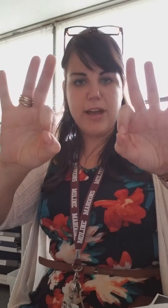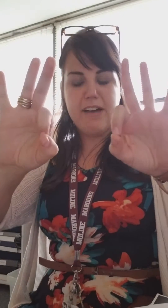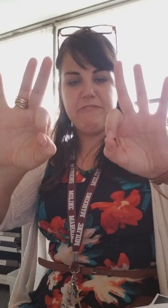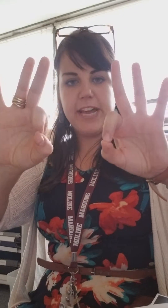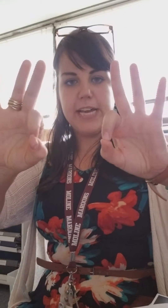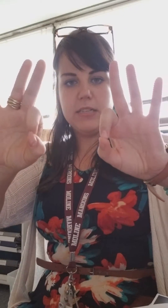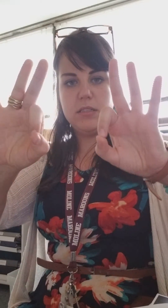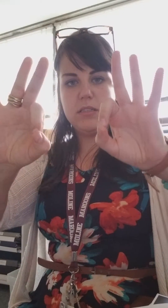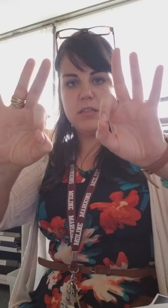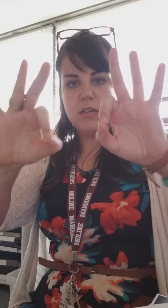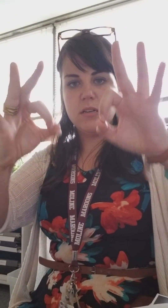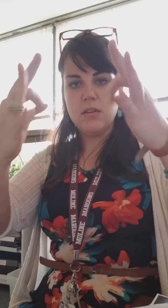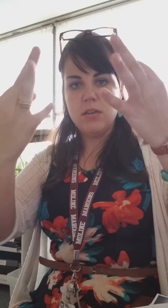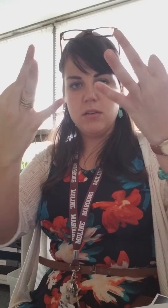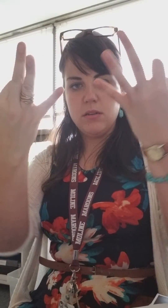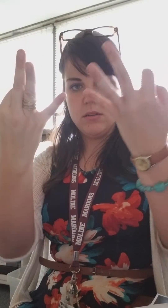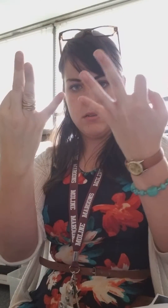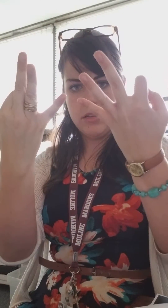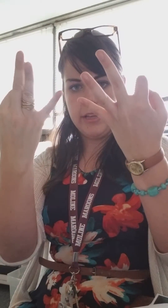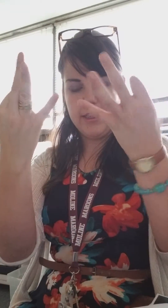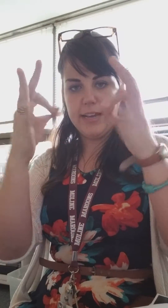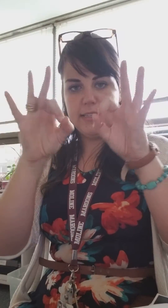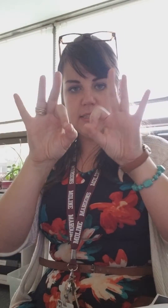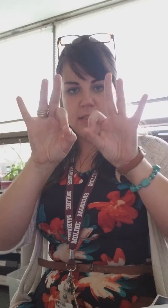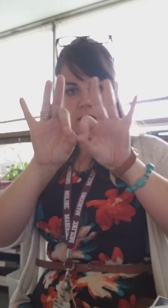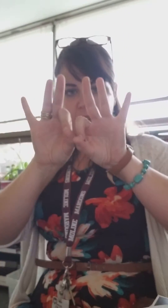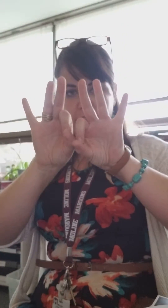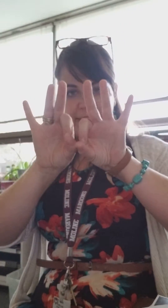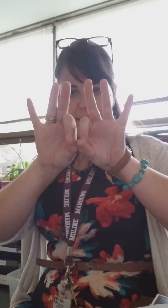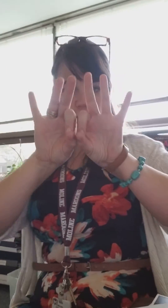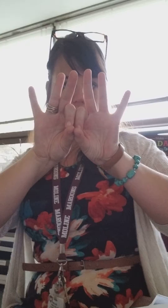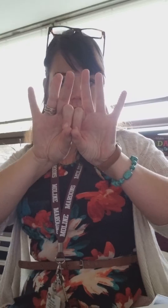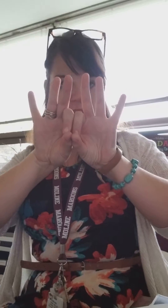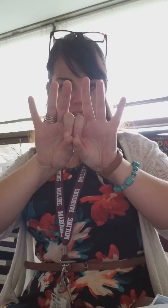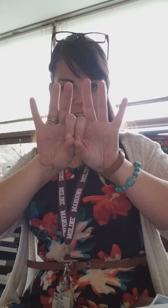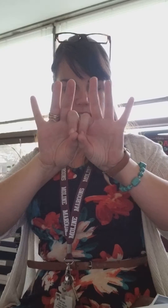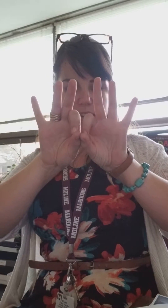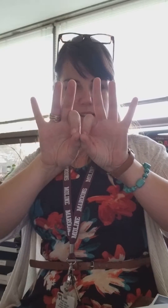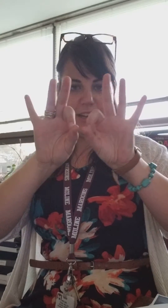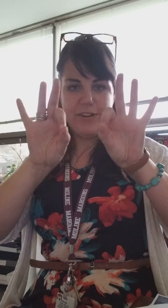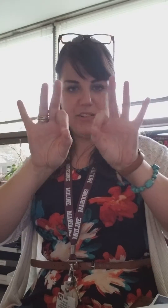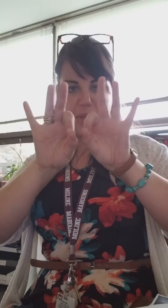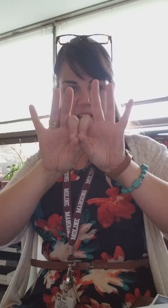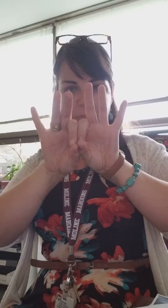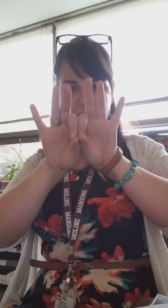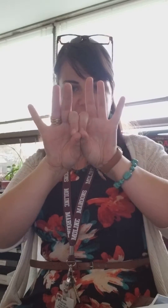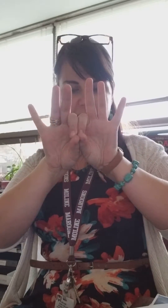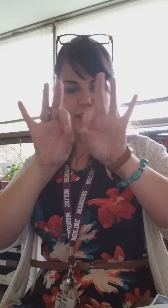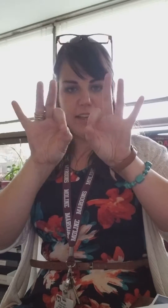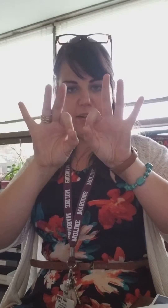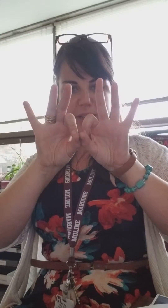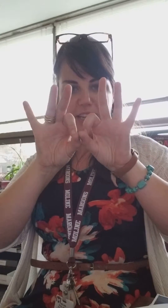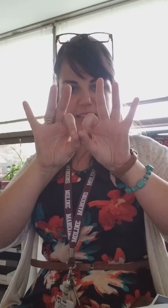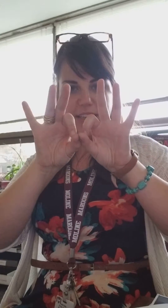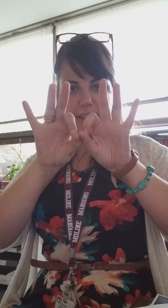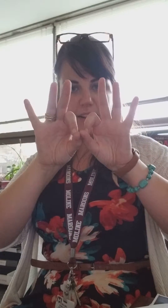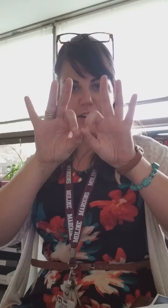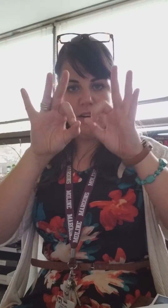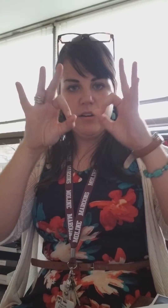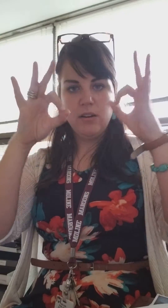F hands, like this, and they start together. They don't have to be like perfectly together, but like together,